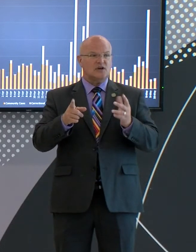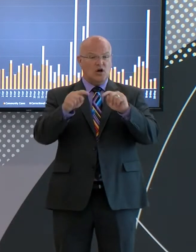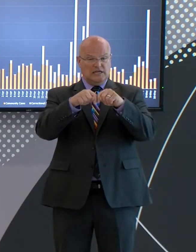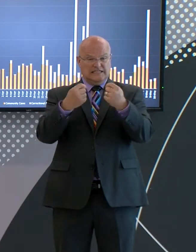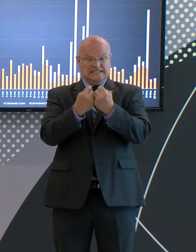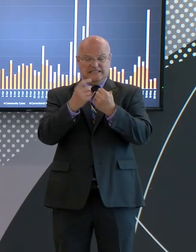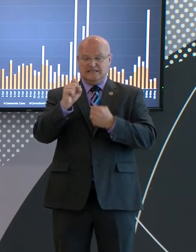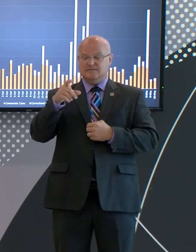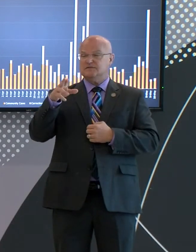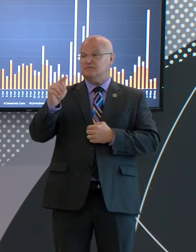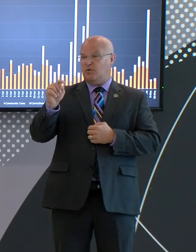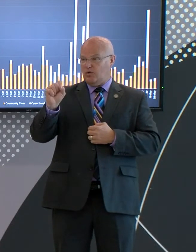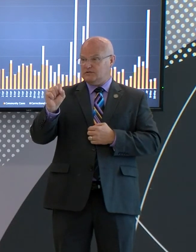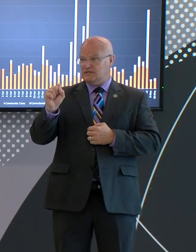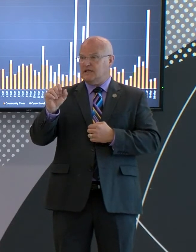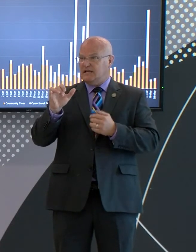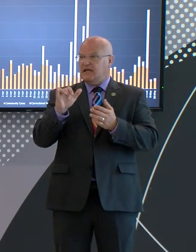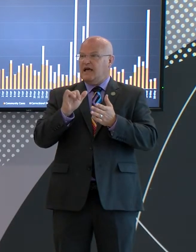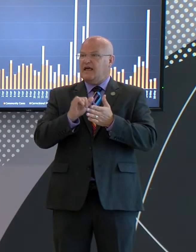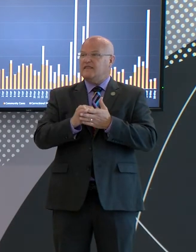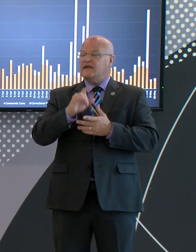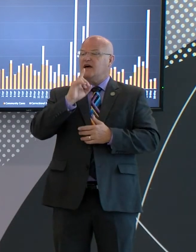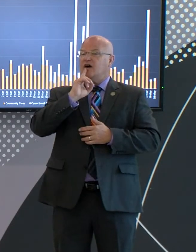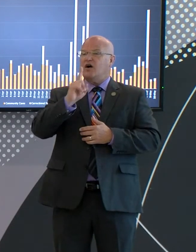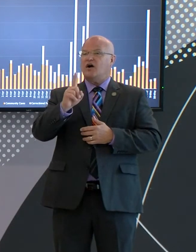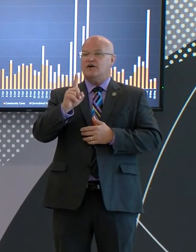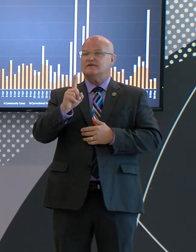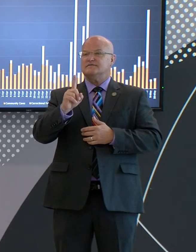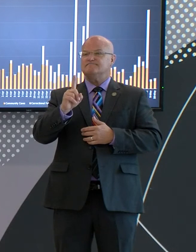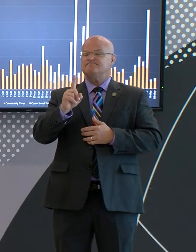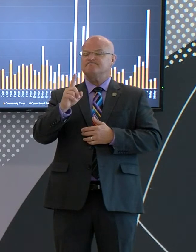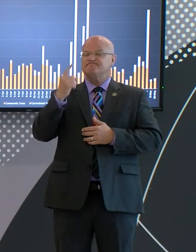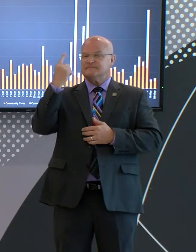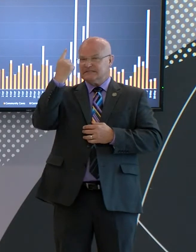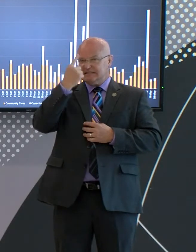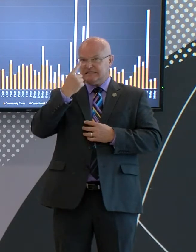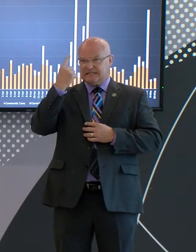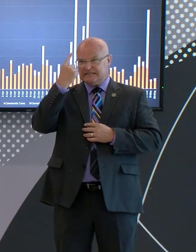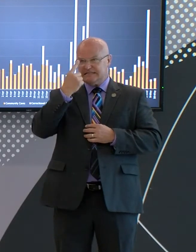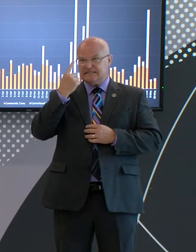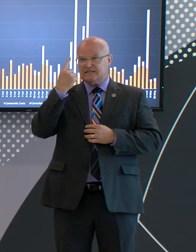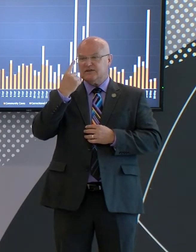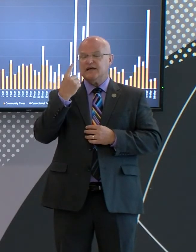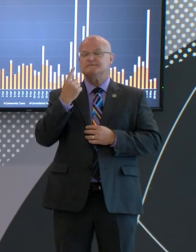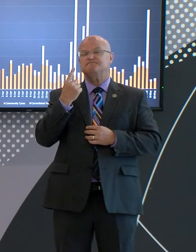team sports that are going to be considered